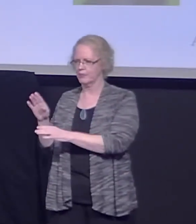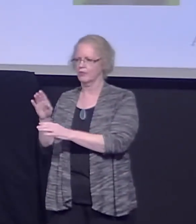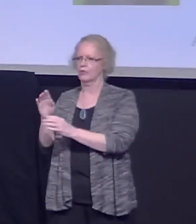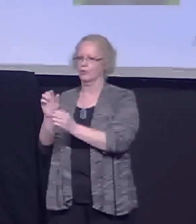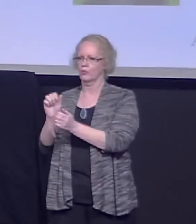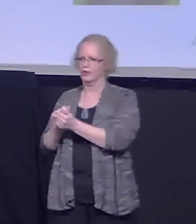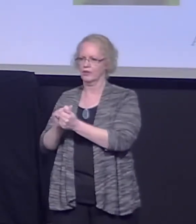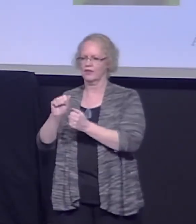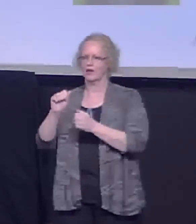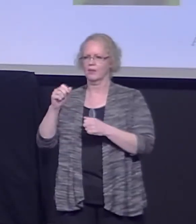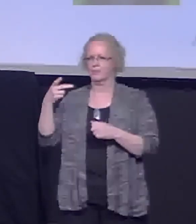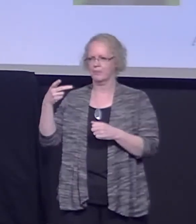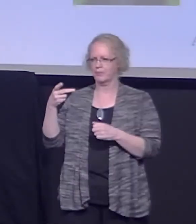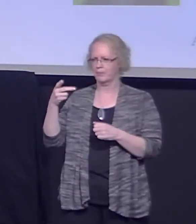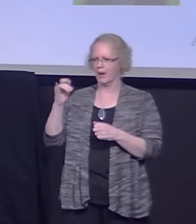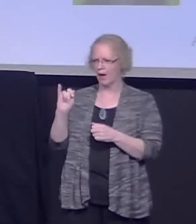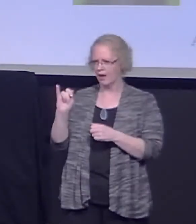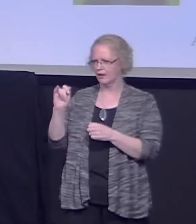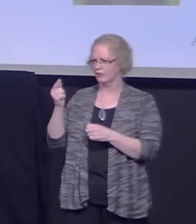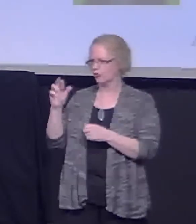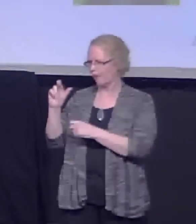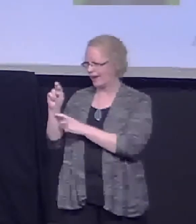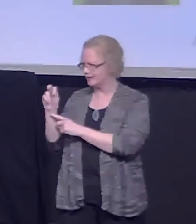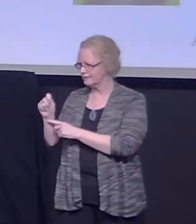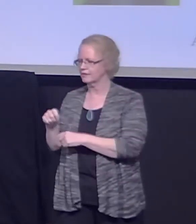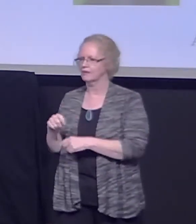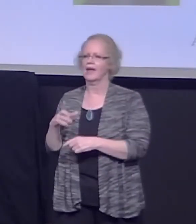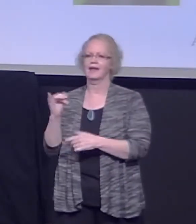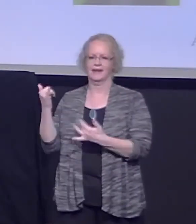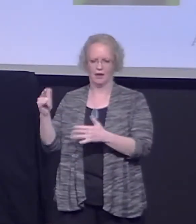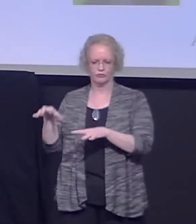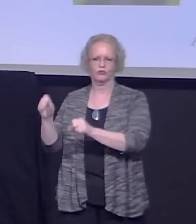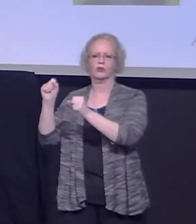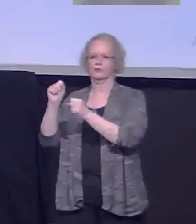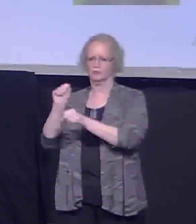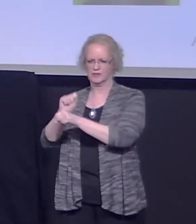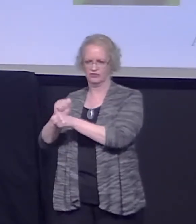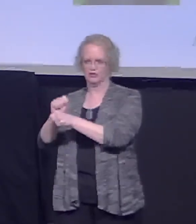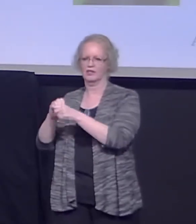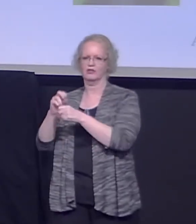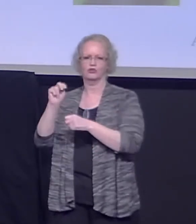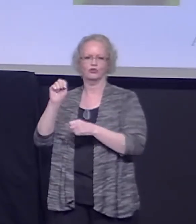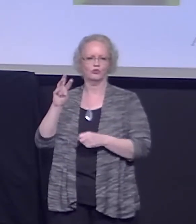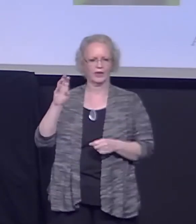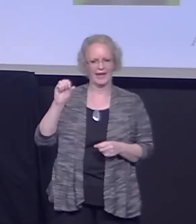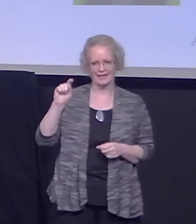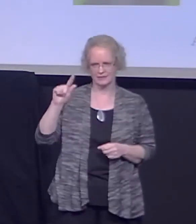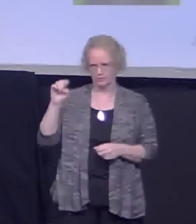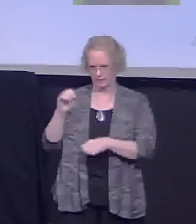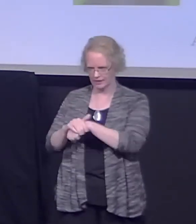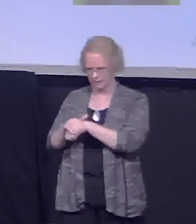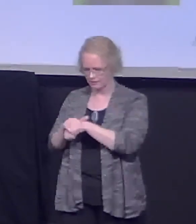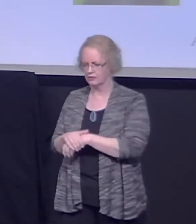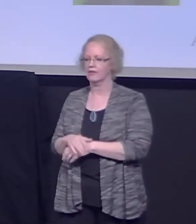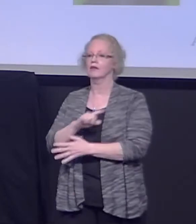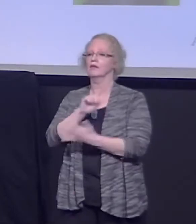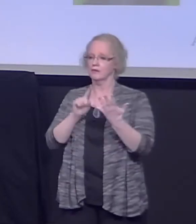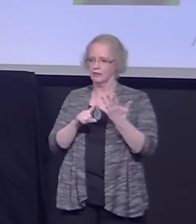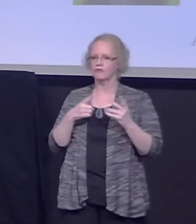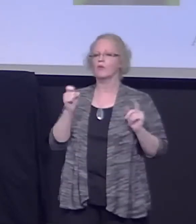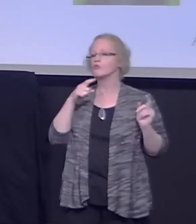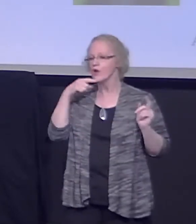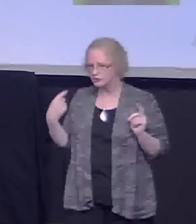NSF PIA grant, and has now a postdoc position in Newcastle, England. And Denis Archikov is originally from Russia and now in